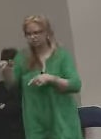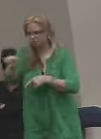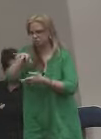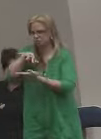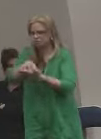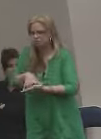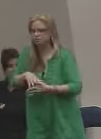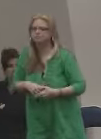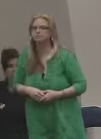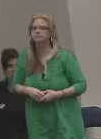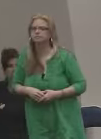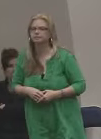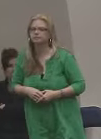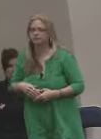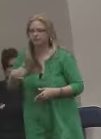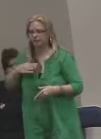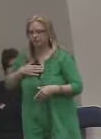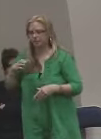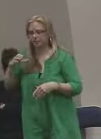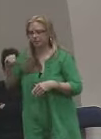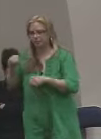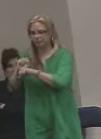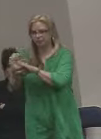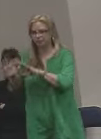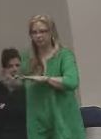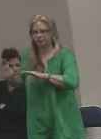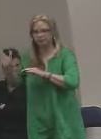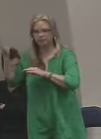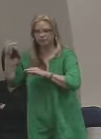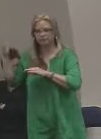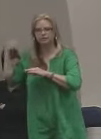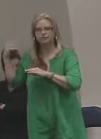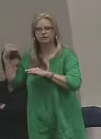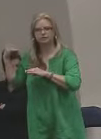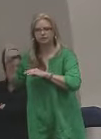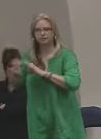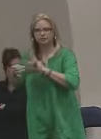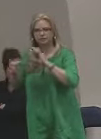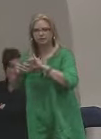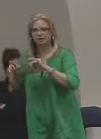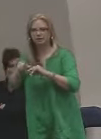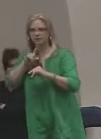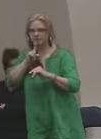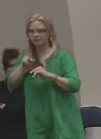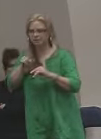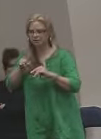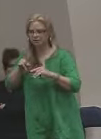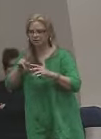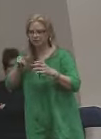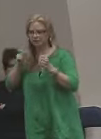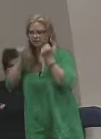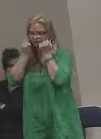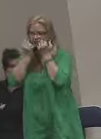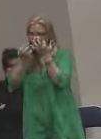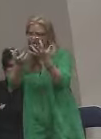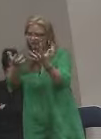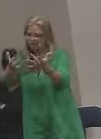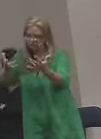As one of my colleagues said back then, I was a real fire eater. Mercy was not in